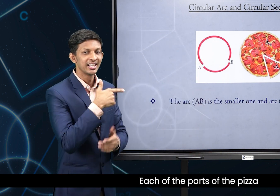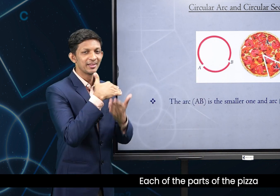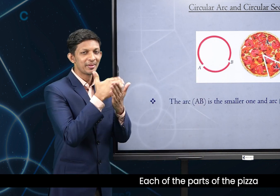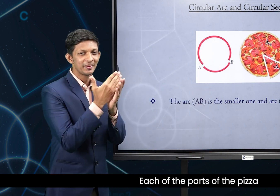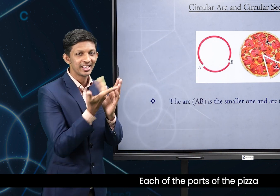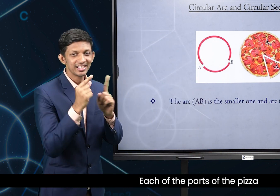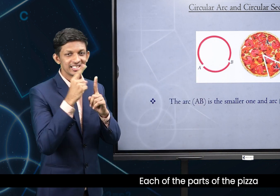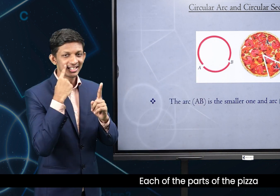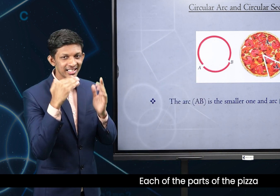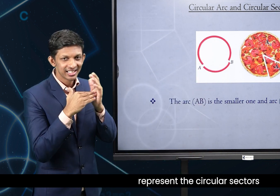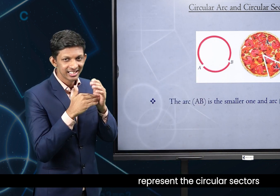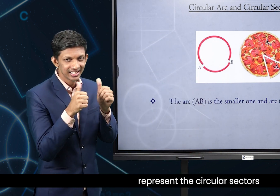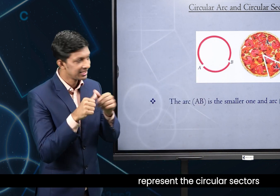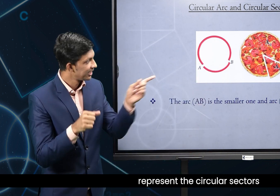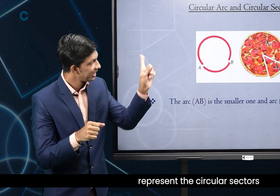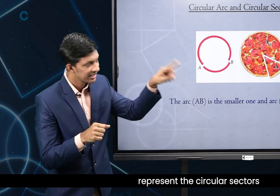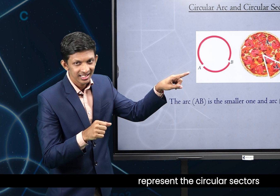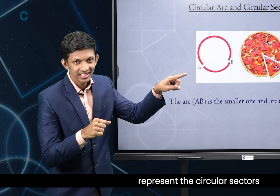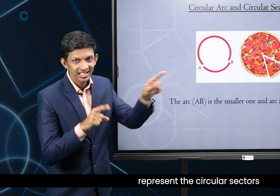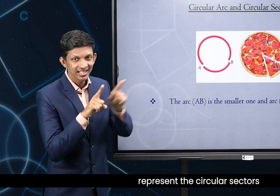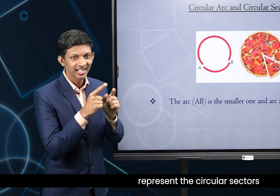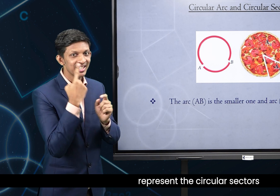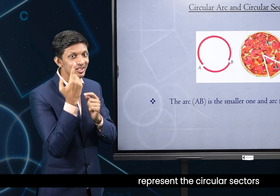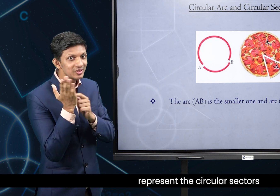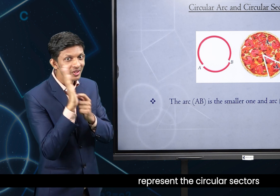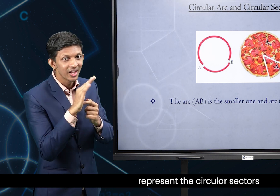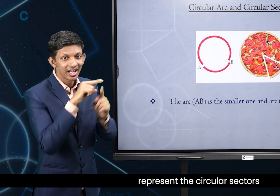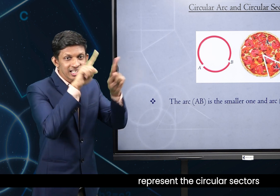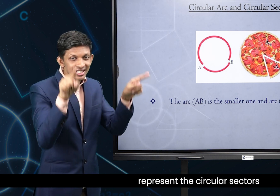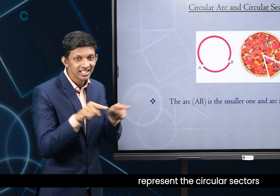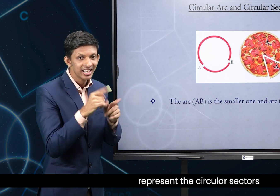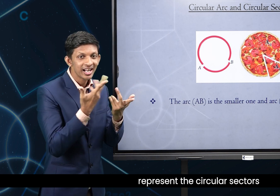Each of the parts of the pizza represent the circular sectors.